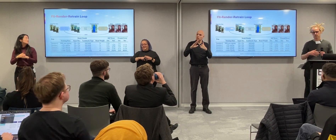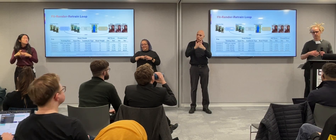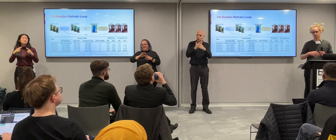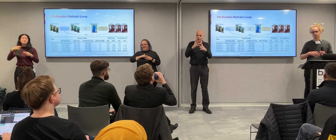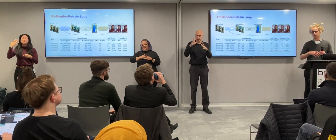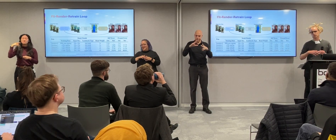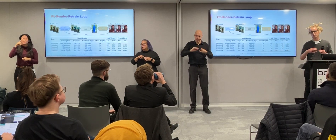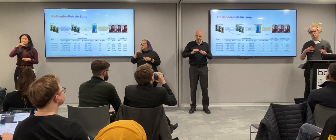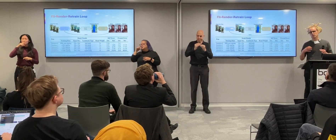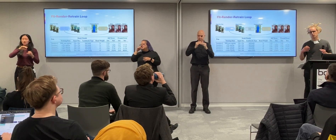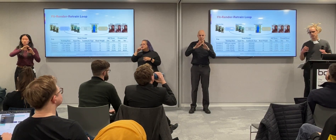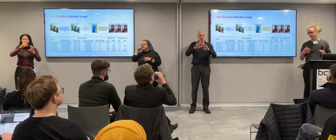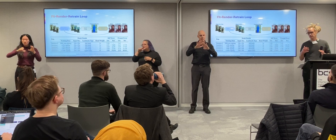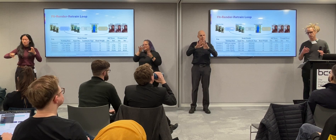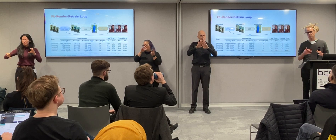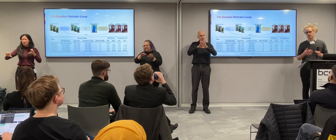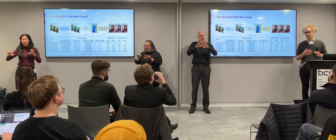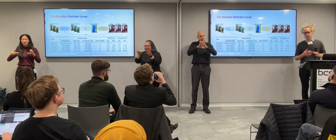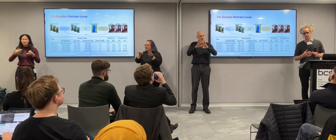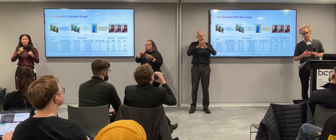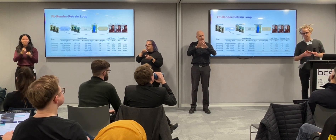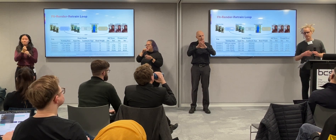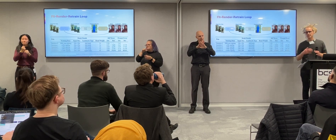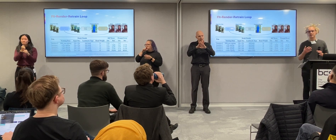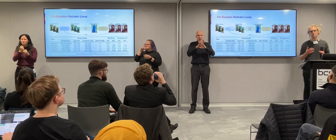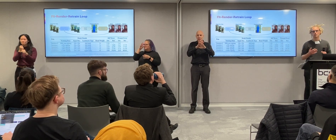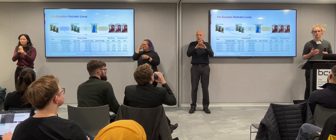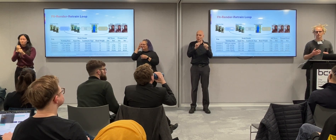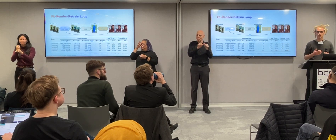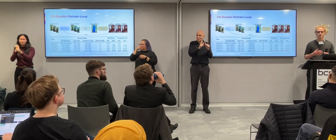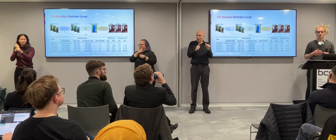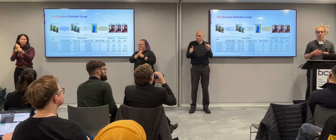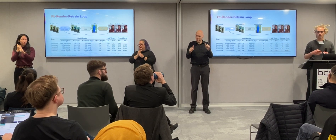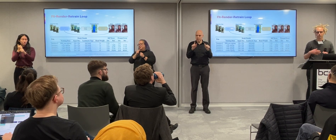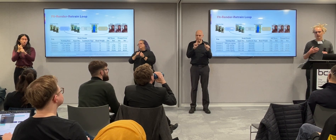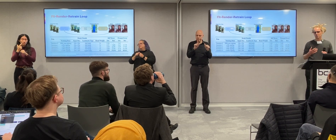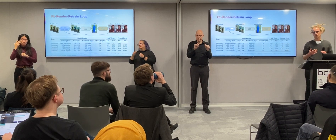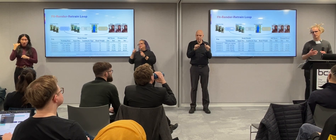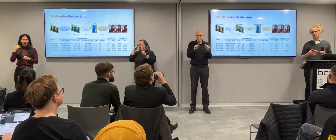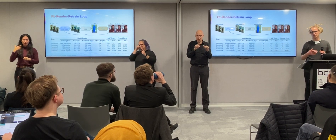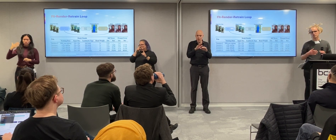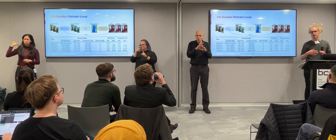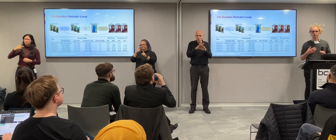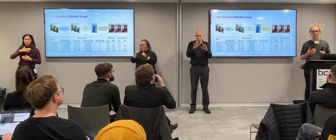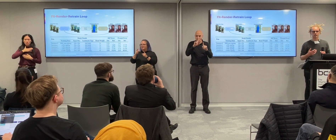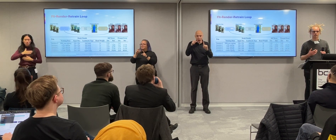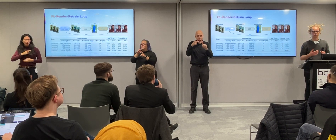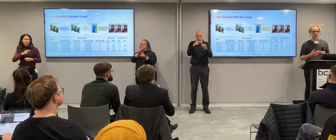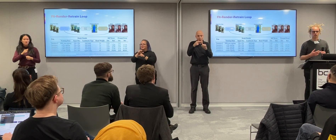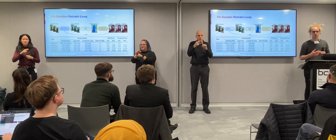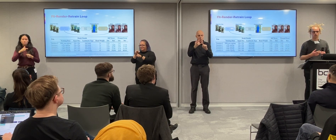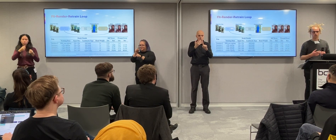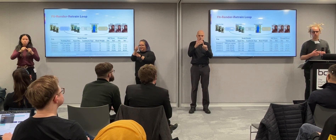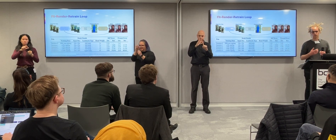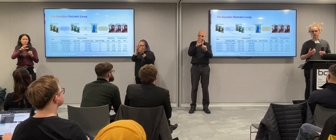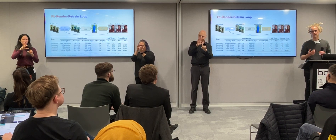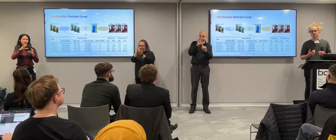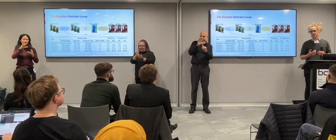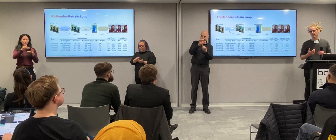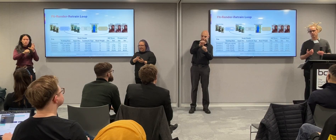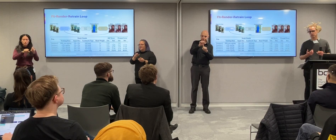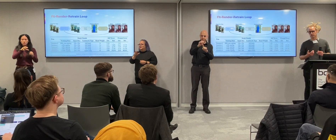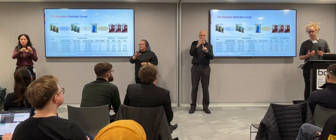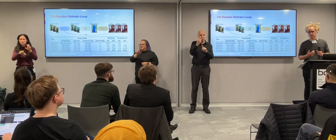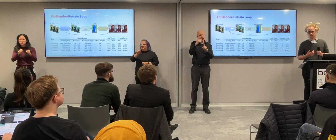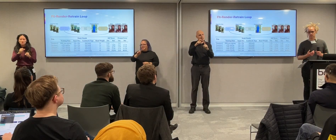not kind of created with the intent of capturing and fitting 3D